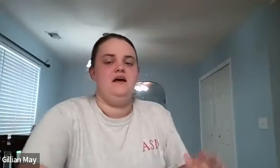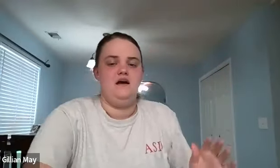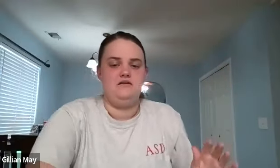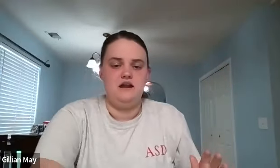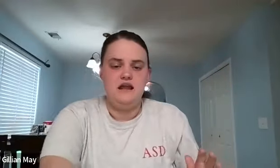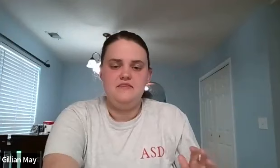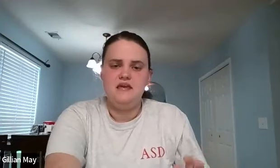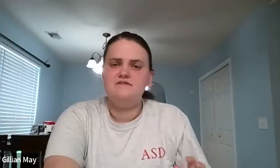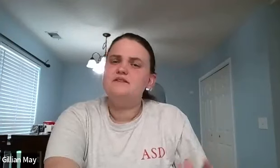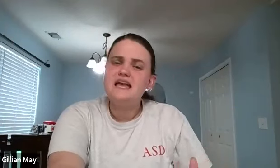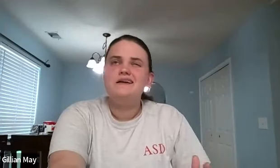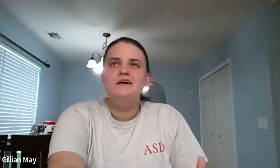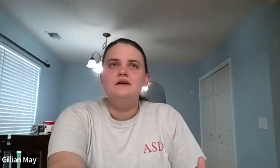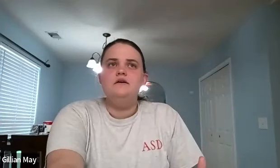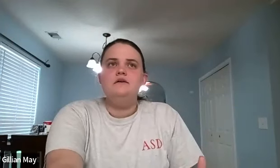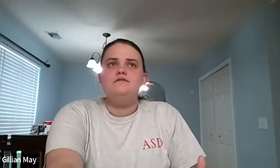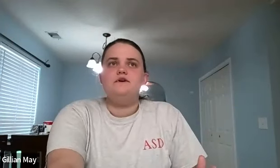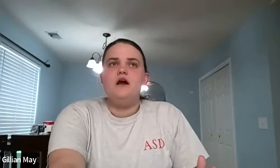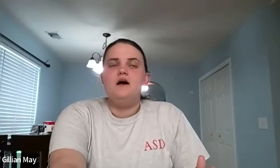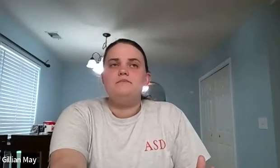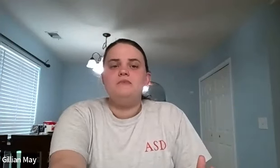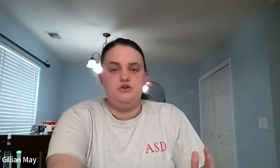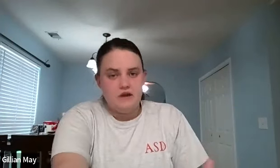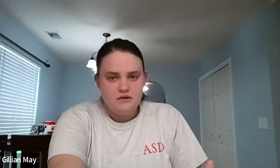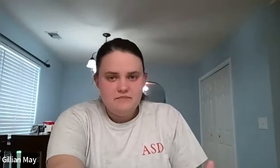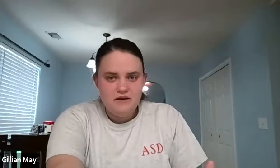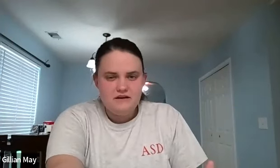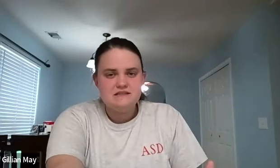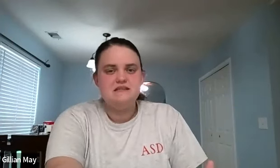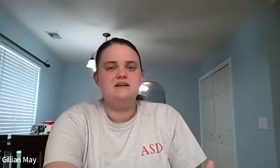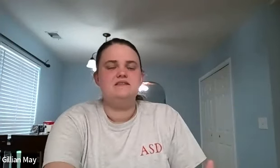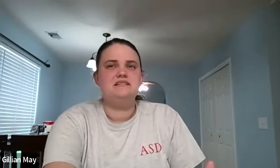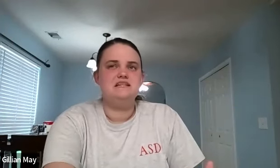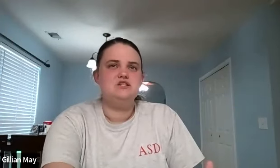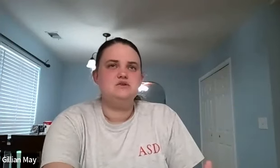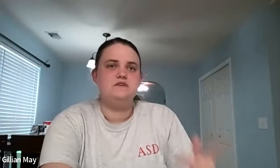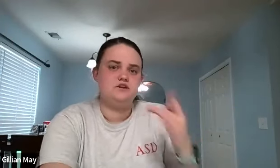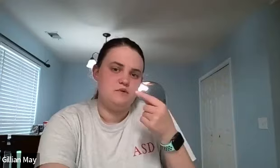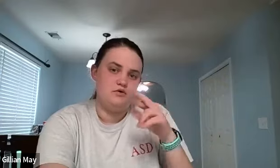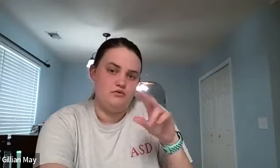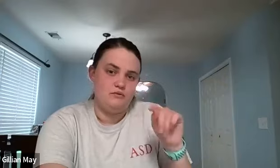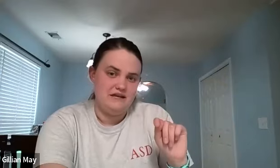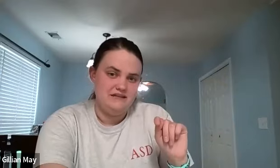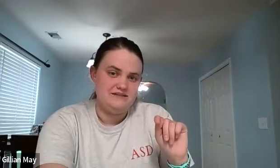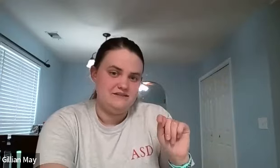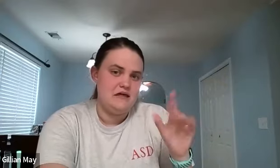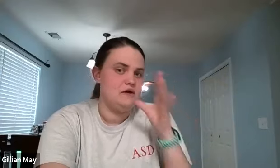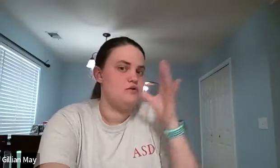All right. And then for like great grandparents, they tend to fingerspell great, and then we'll go